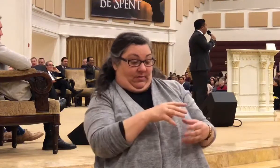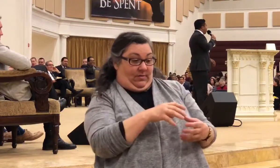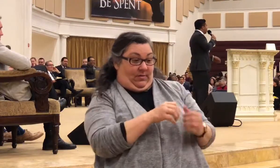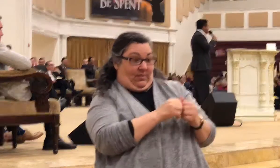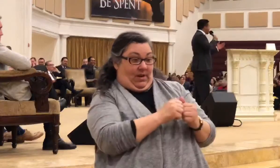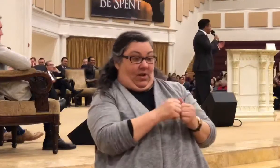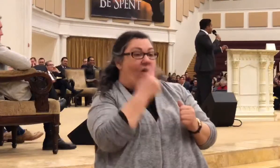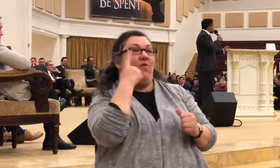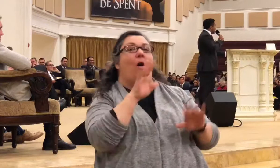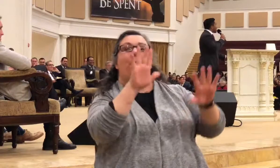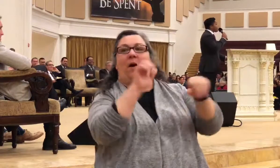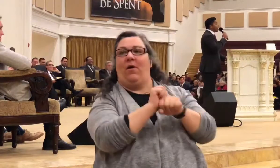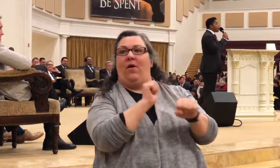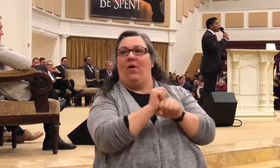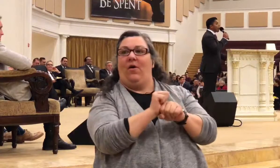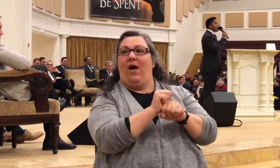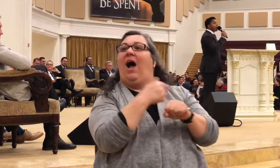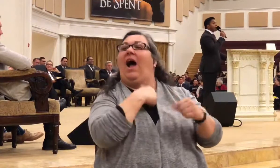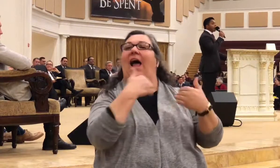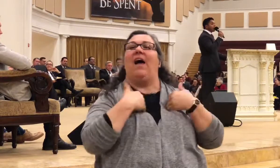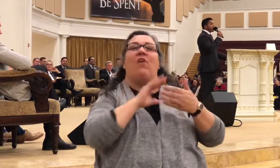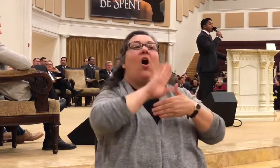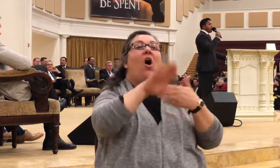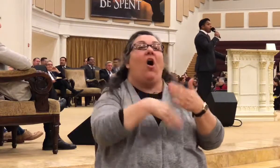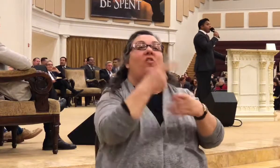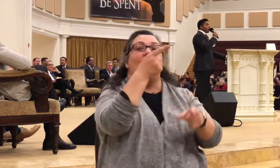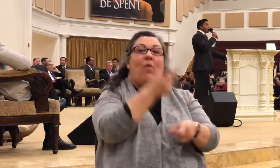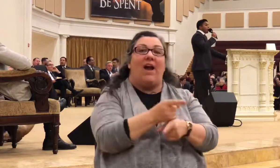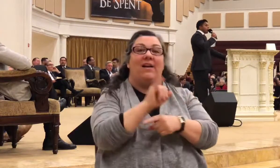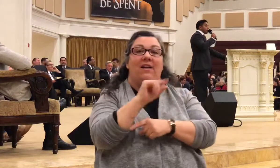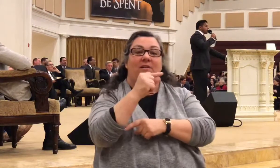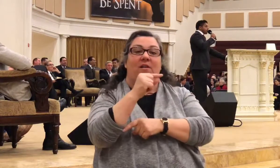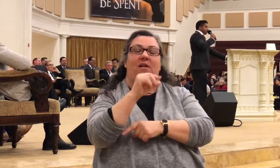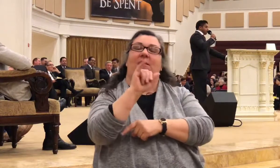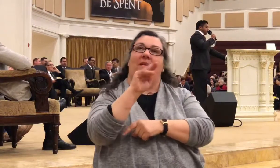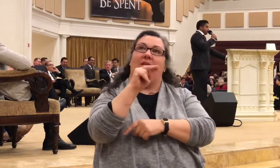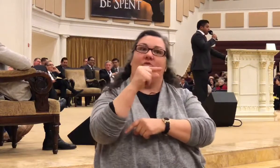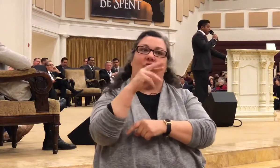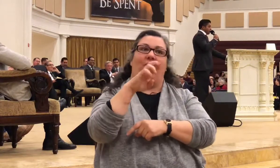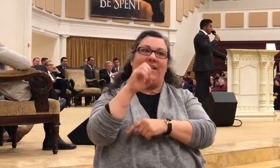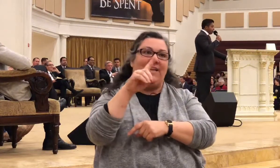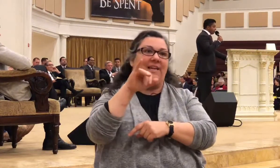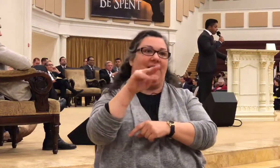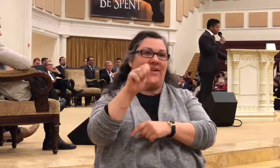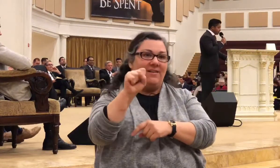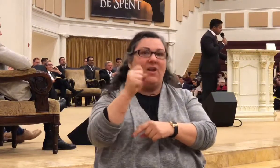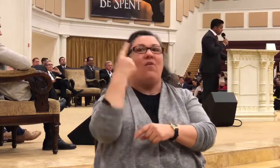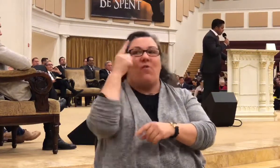All the, turn to your neighbor and say, "I've got all the right ingredients for a miracle."